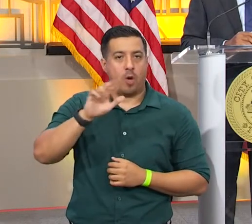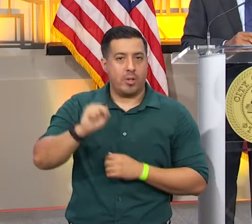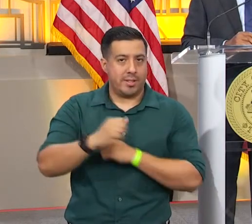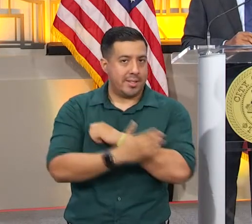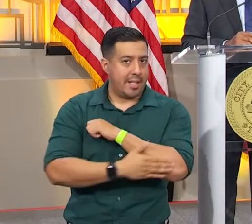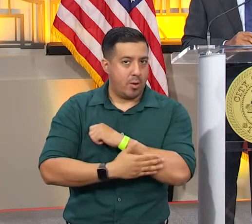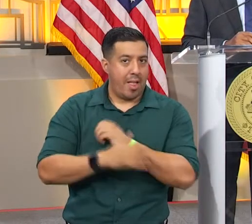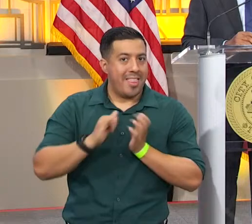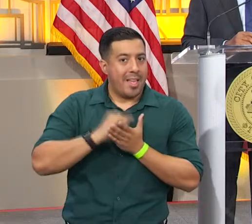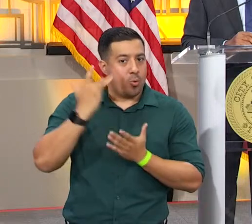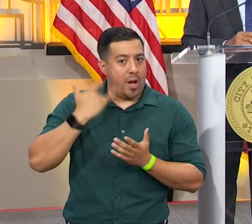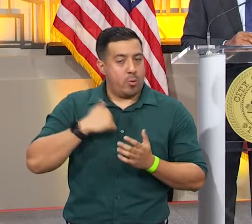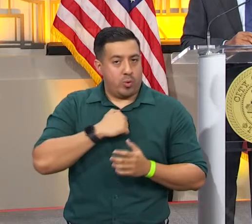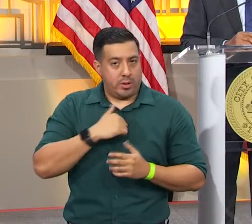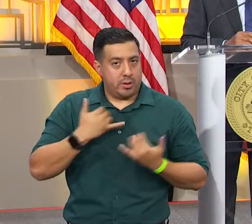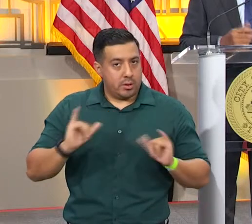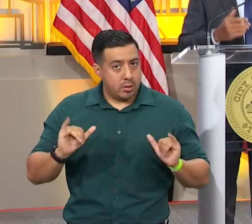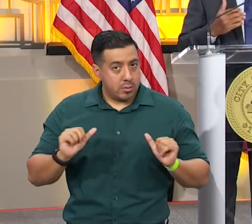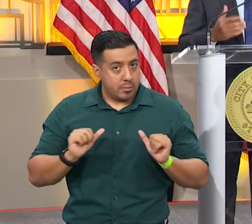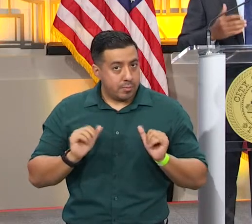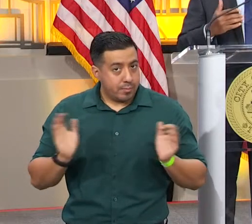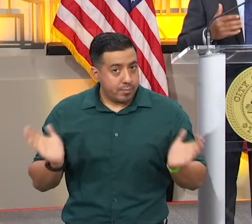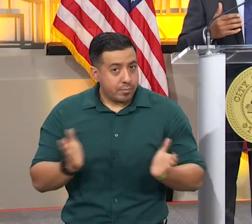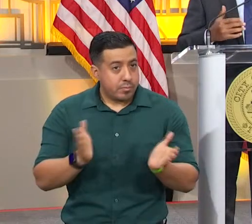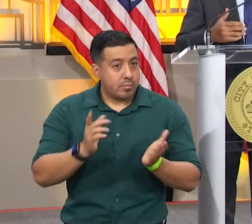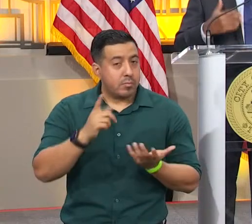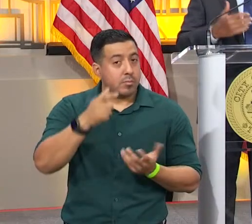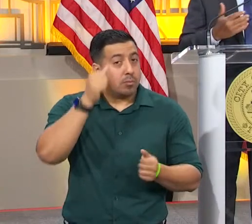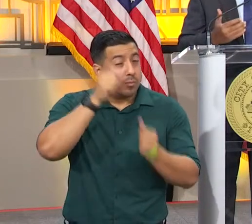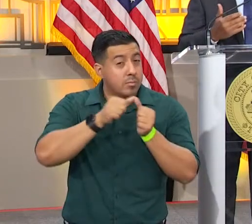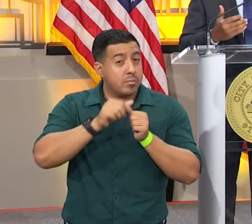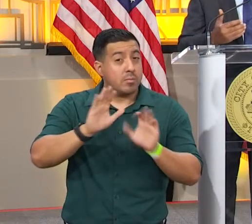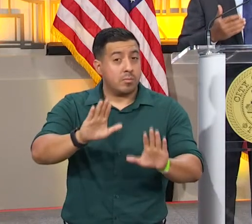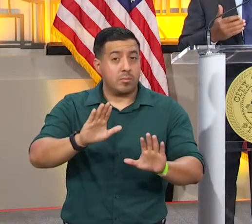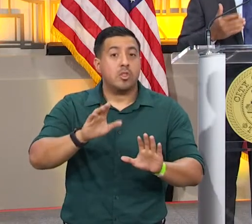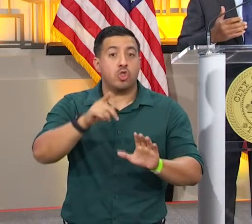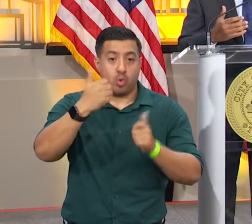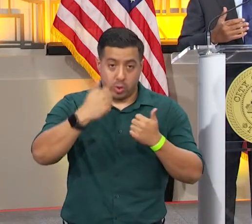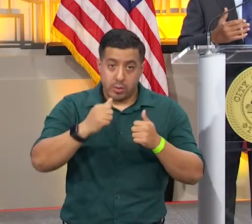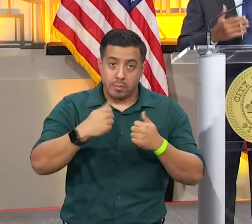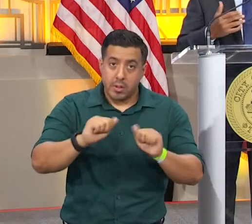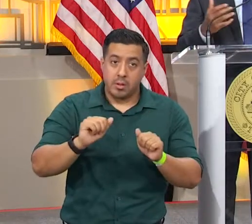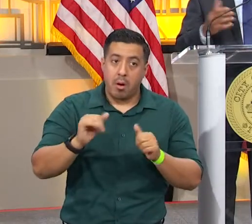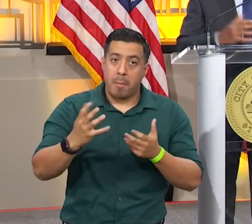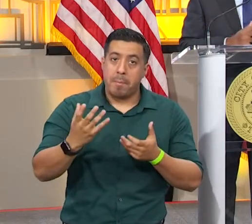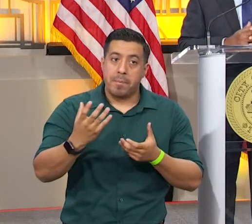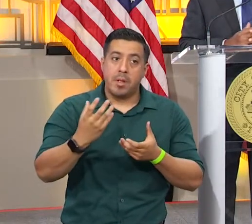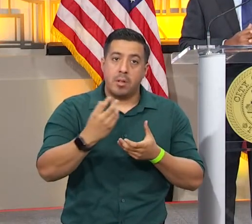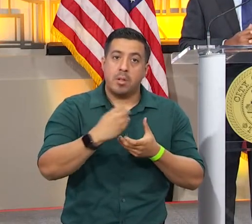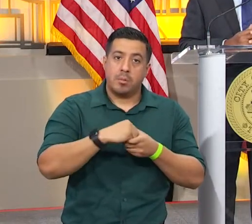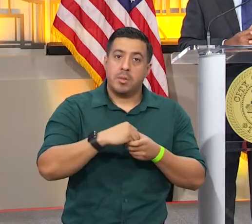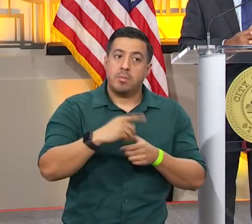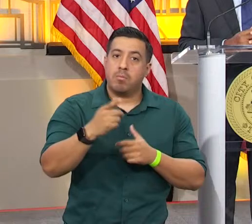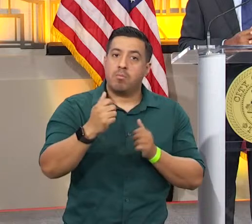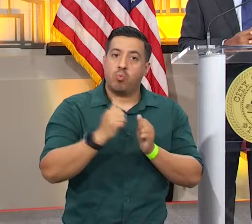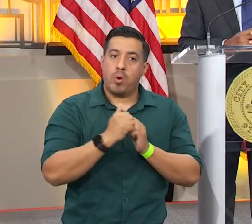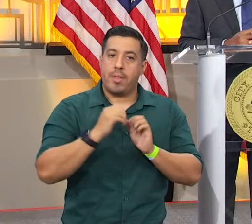we are urging people to be mindful that everyone can participate in blunting the